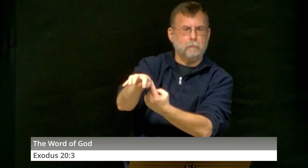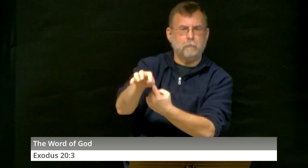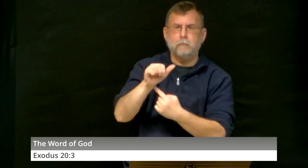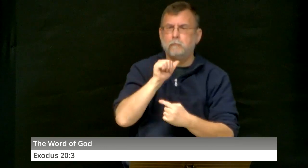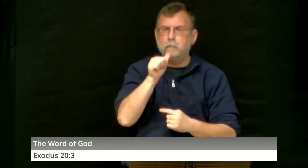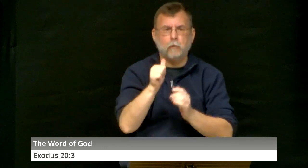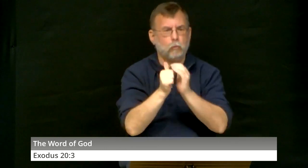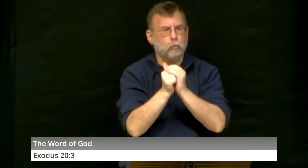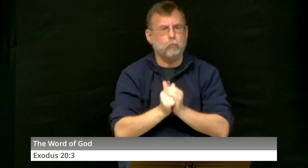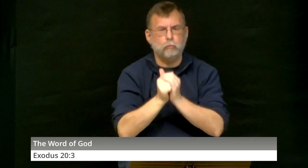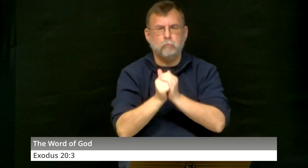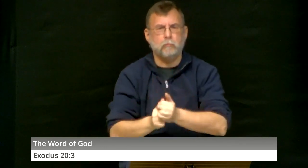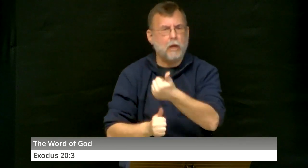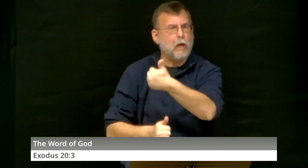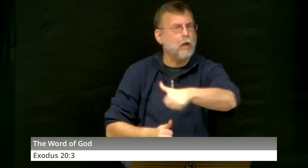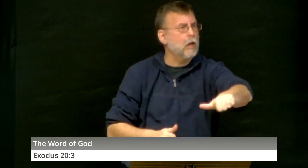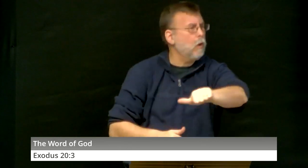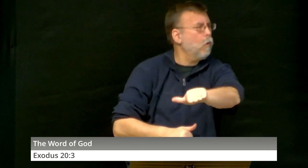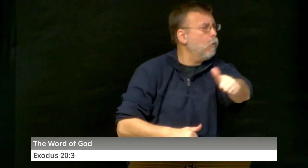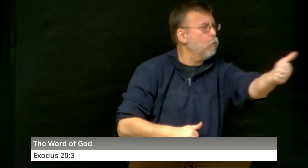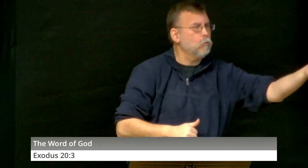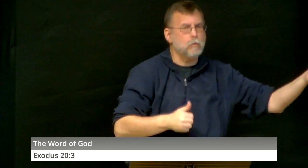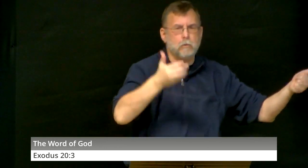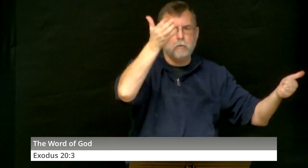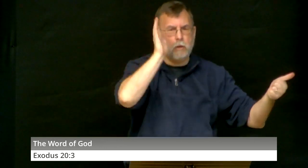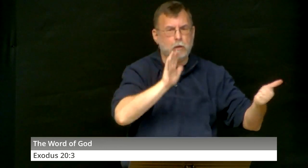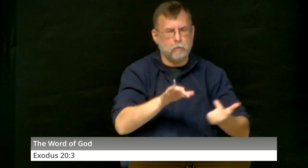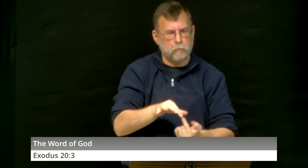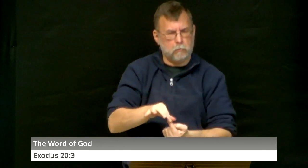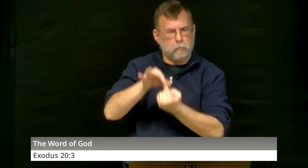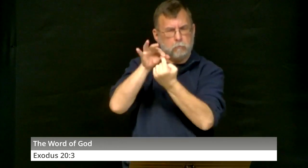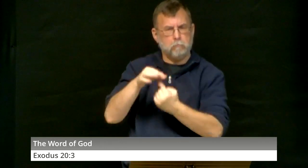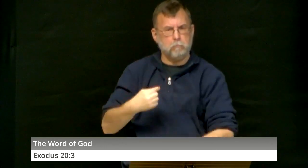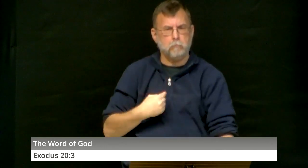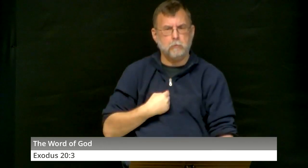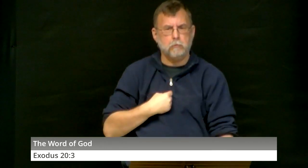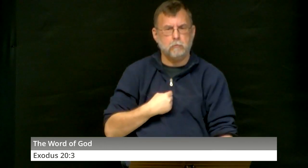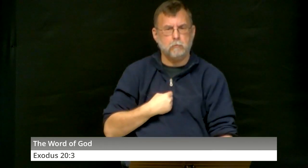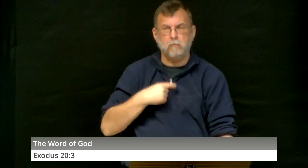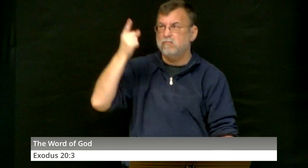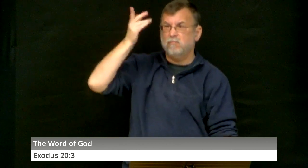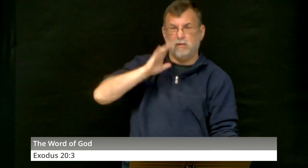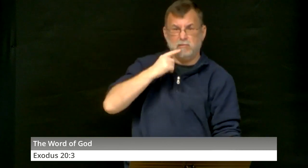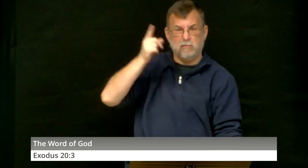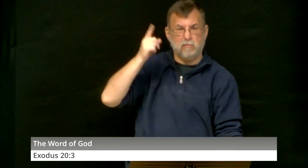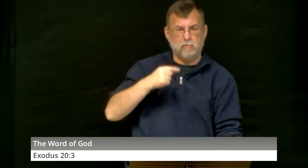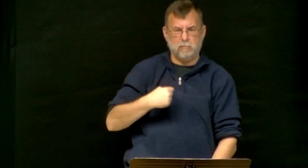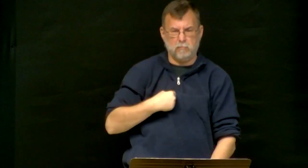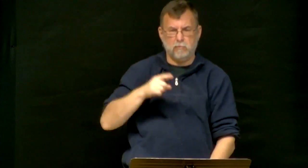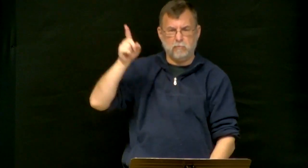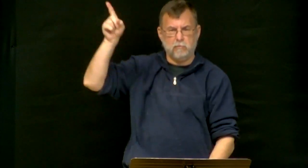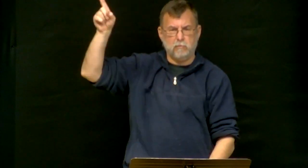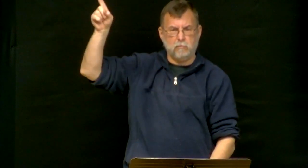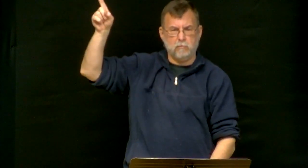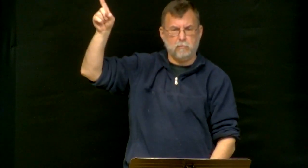not. You must not worship any other gods except me. That's what God says.